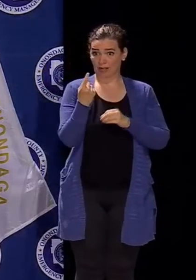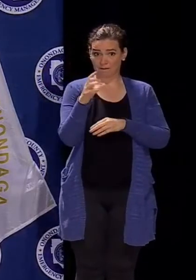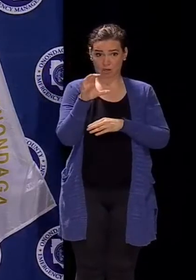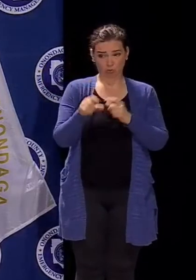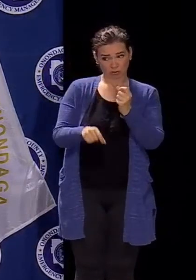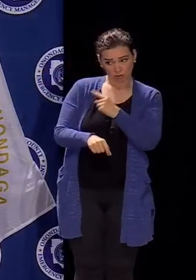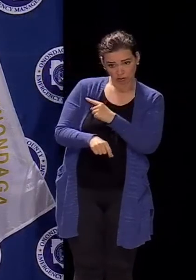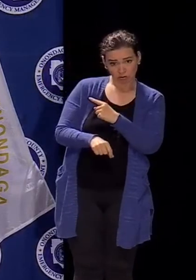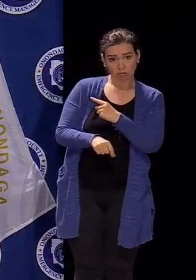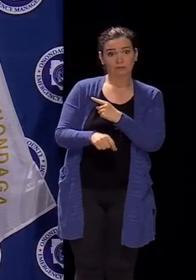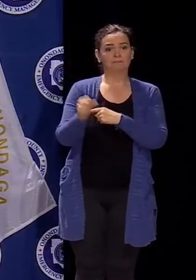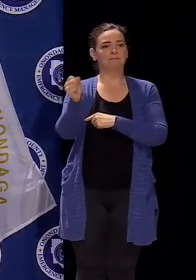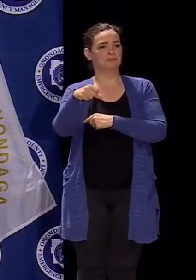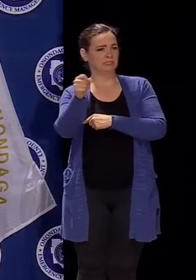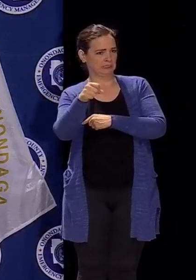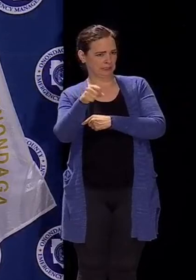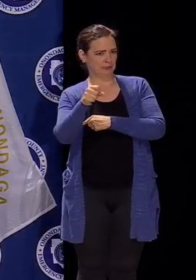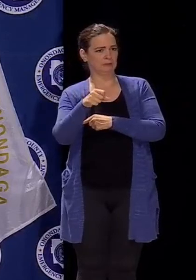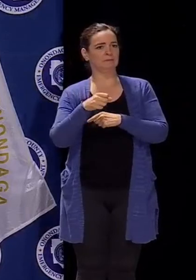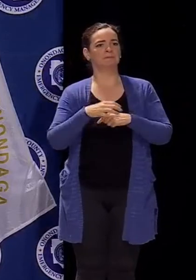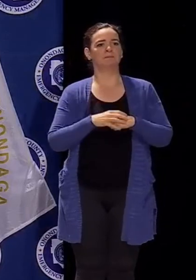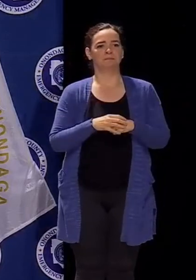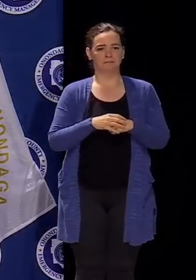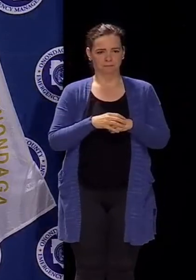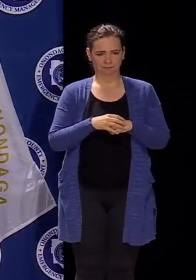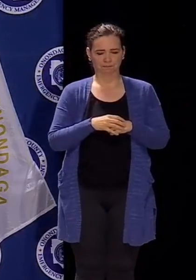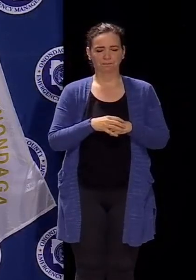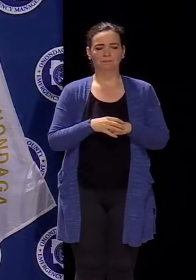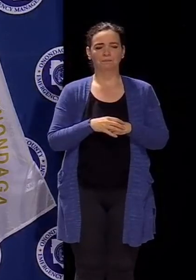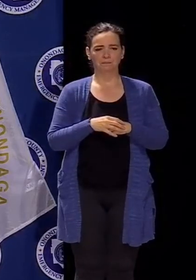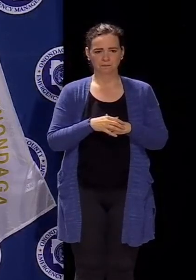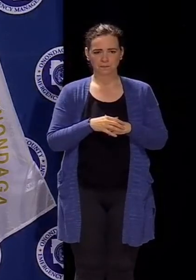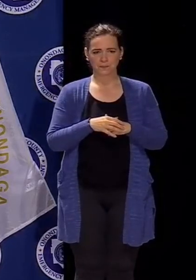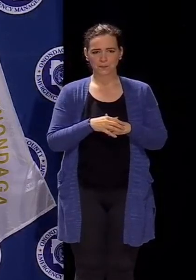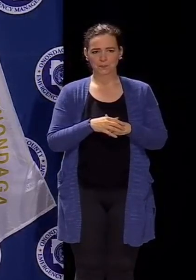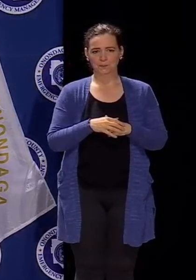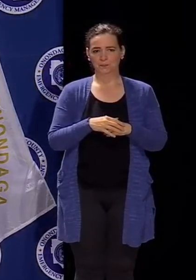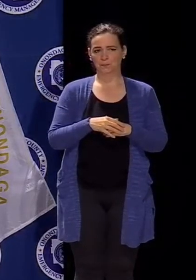phase 2 still be 14 days, or is there kind of flexibility in that? Well, I think it's,